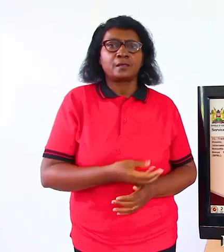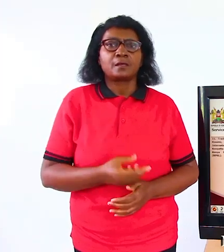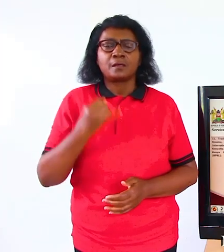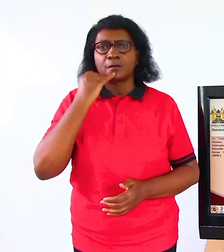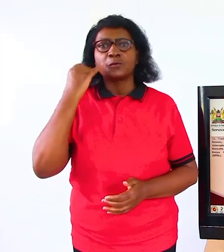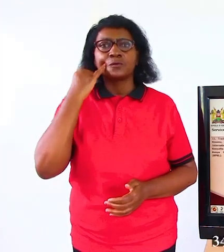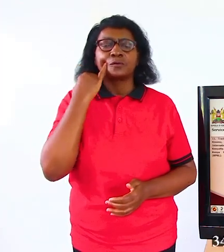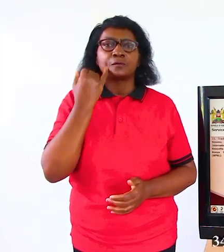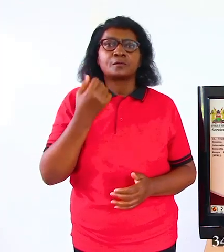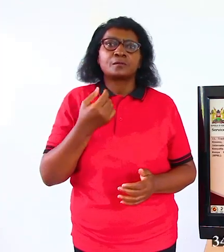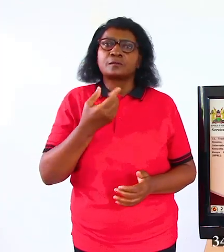Nakuru